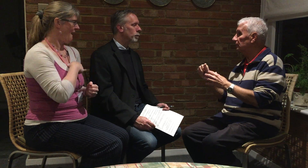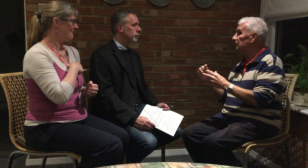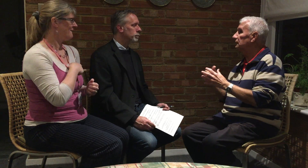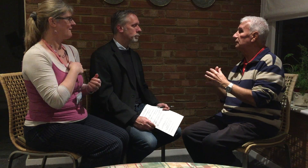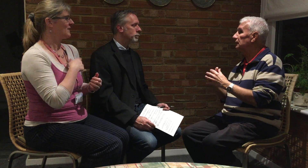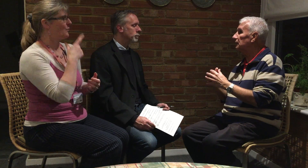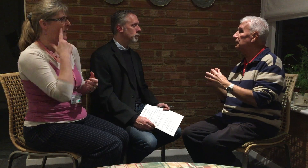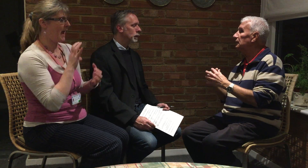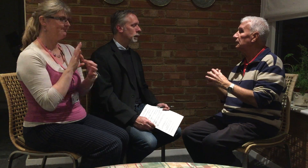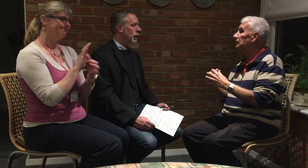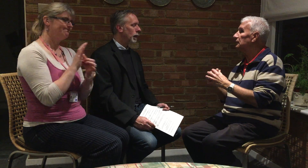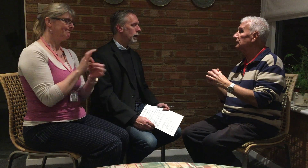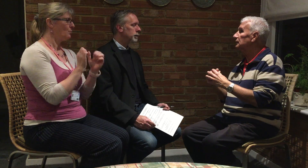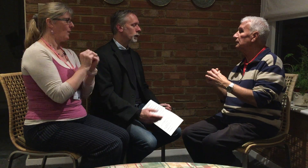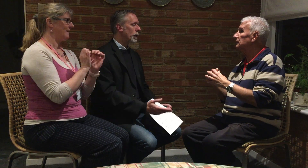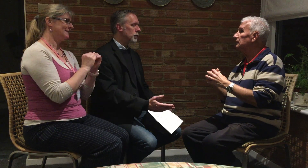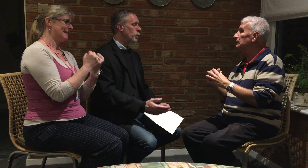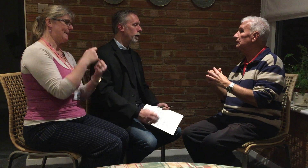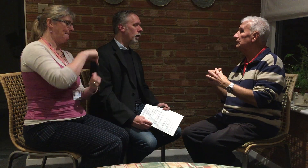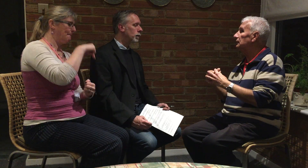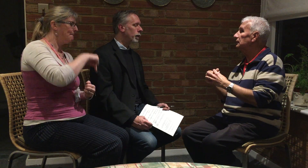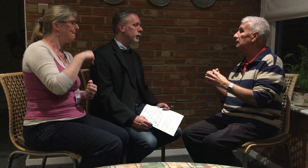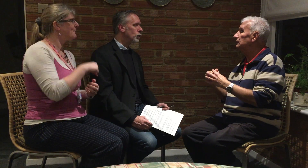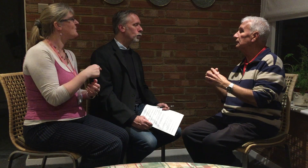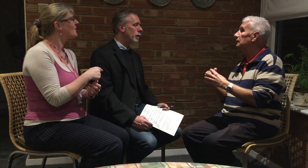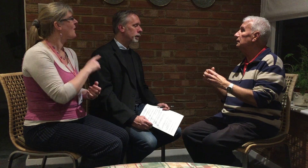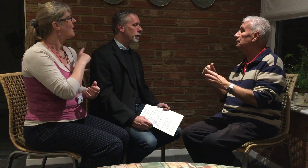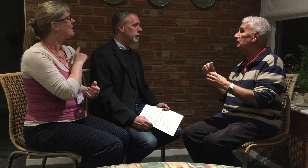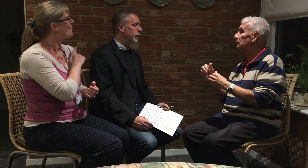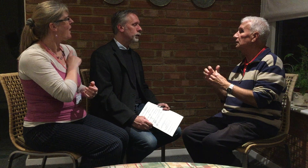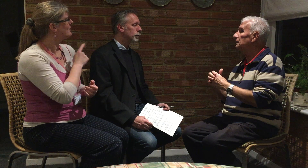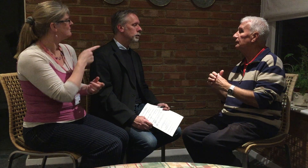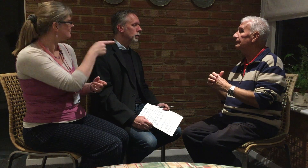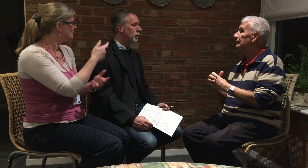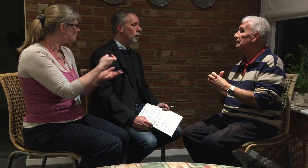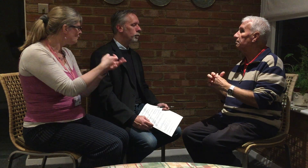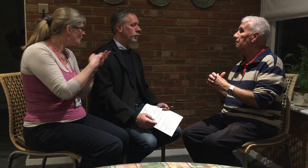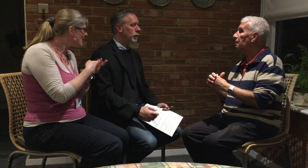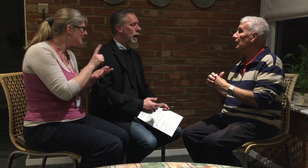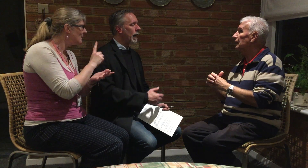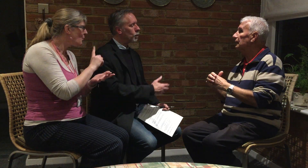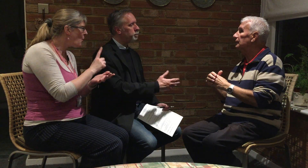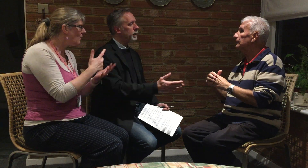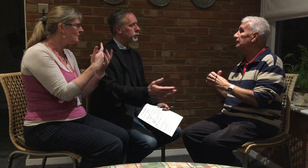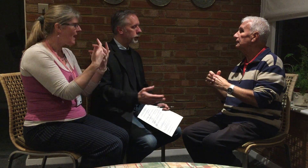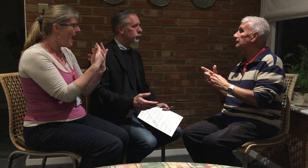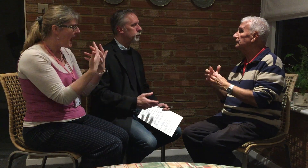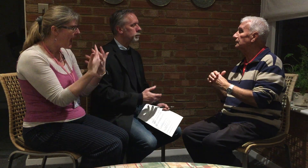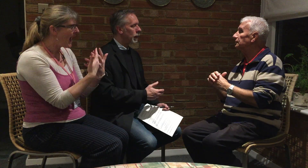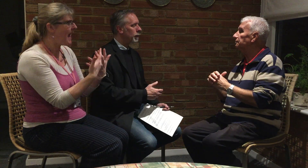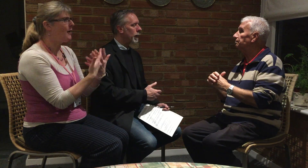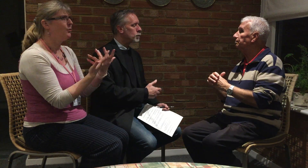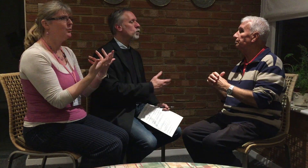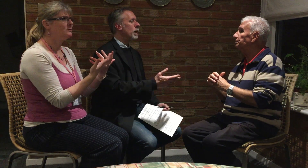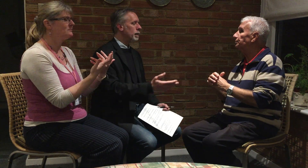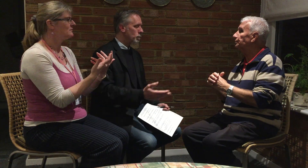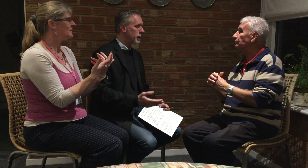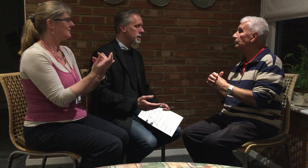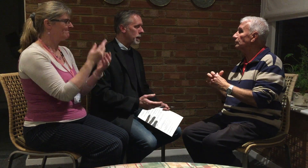them. And so that's where I'd like your recommendation of how best I should educate my